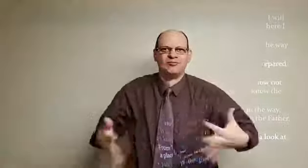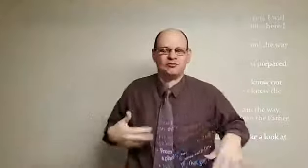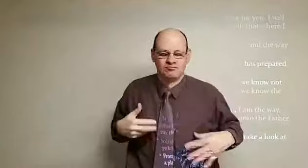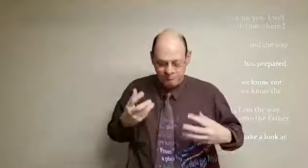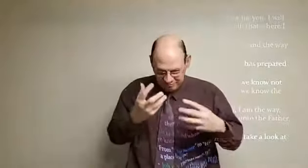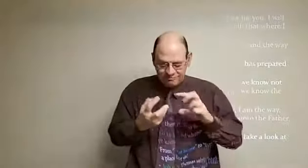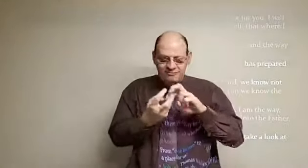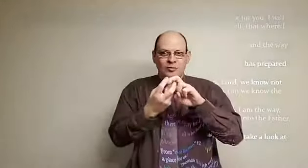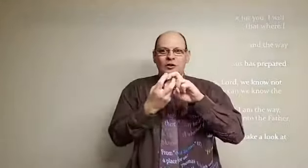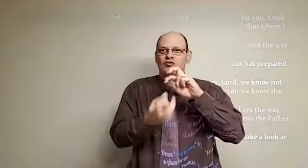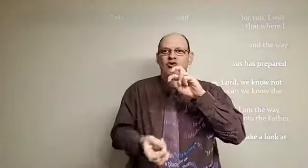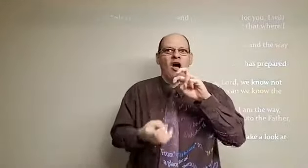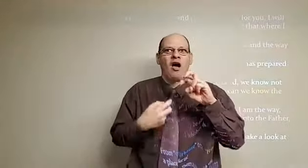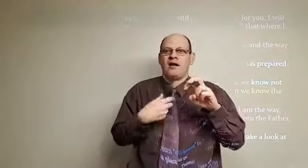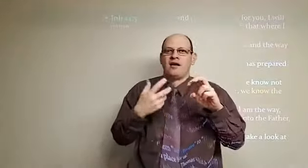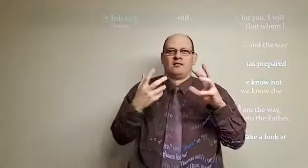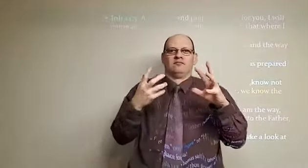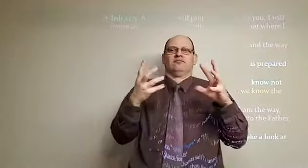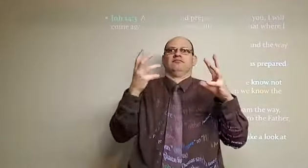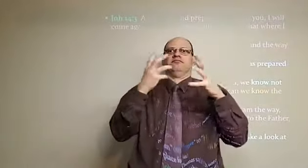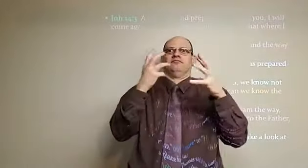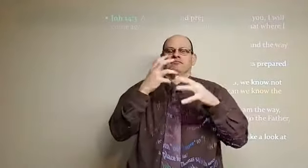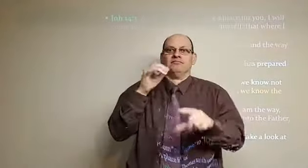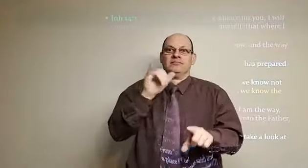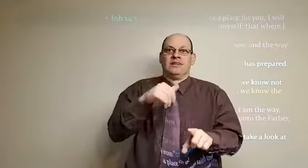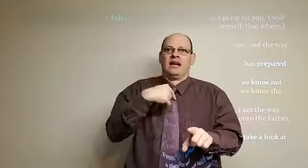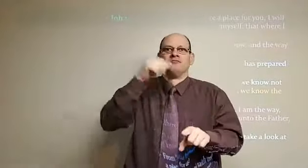automatically came to my mind the understanding of it I was in awe